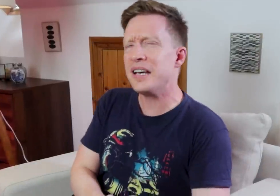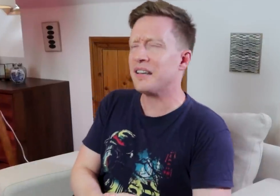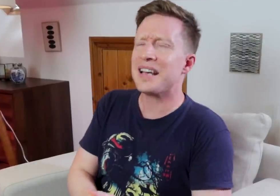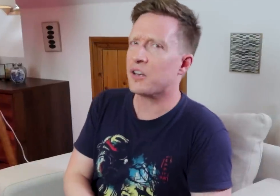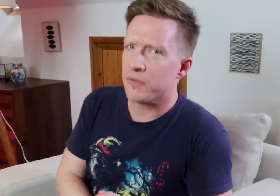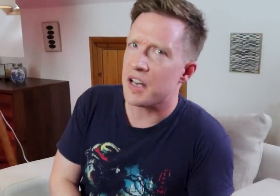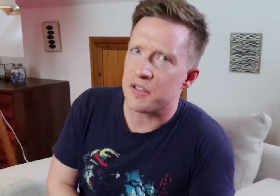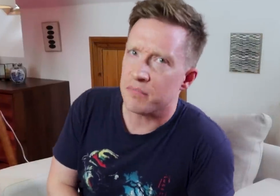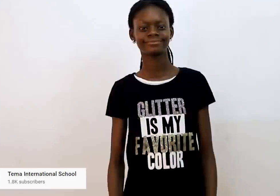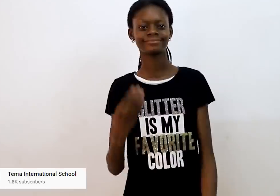understand a conversation.